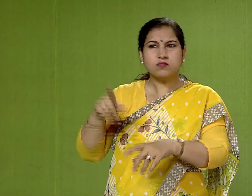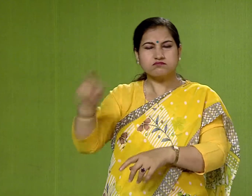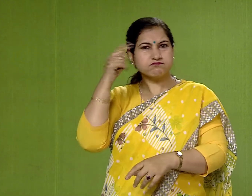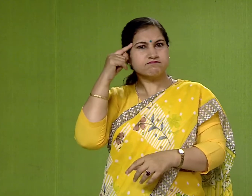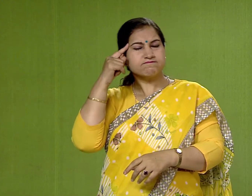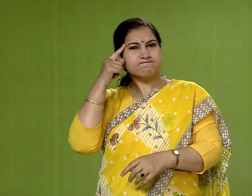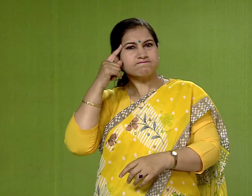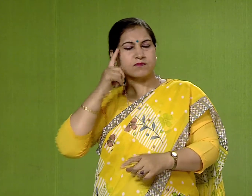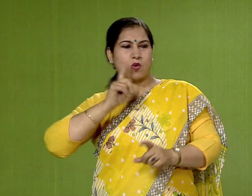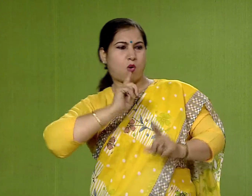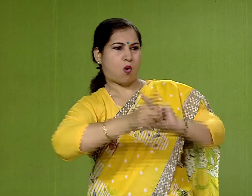force.